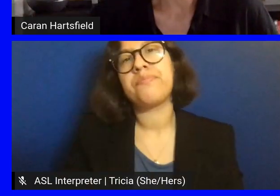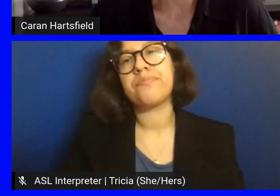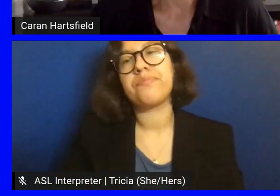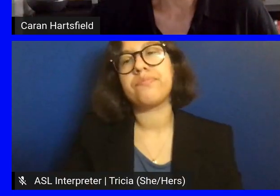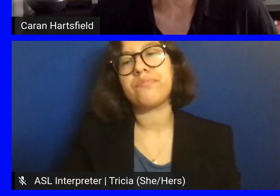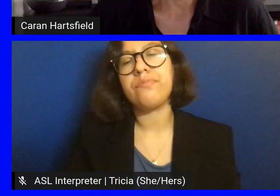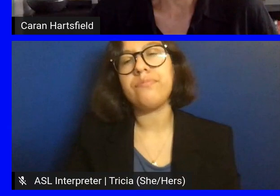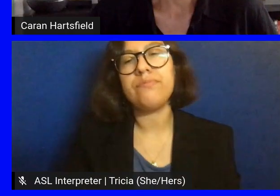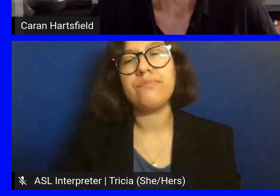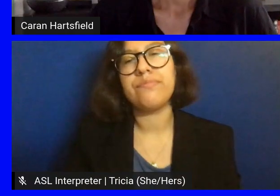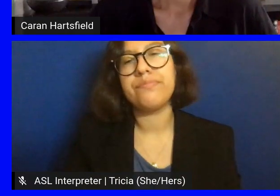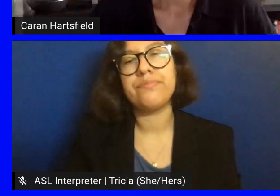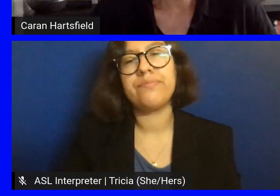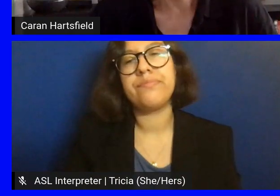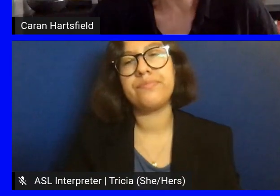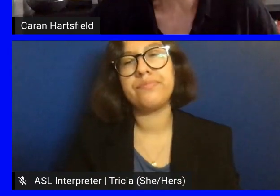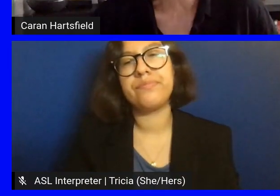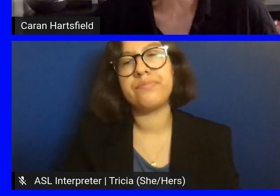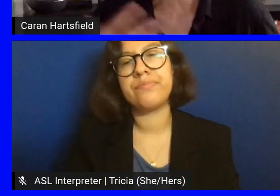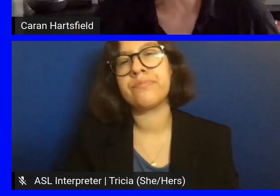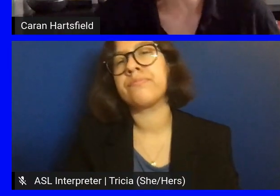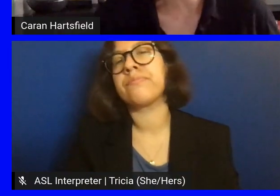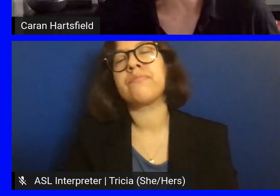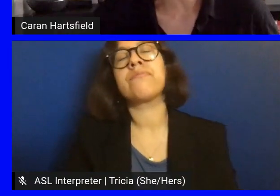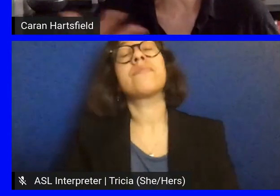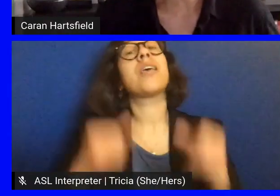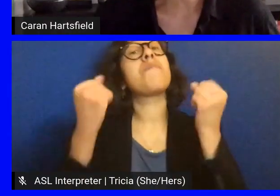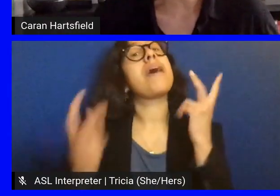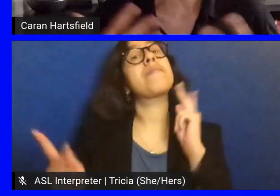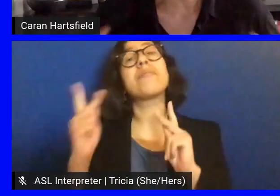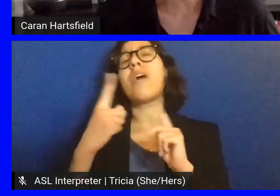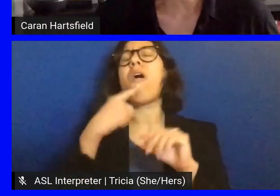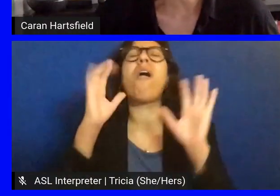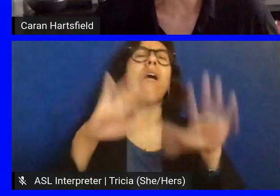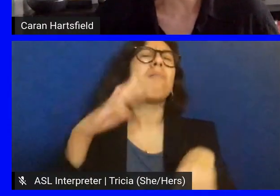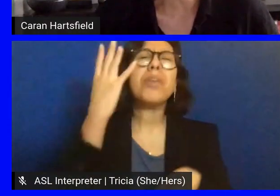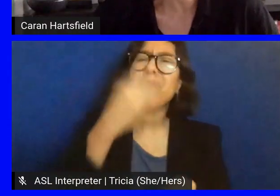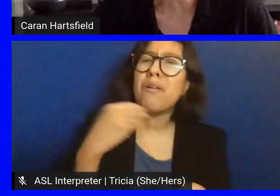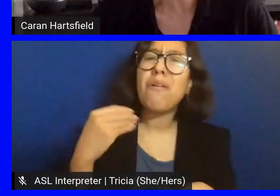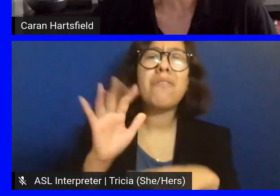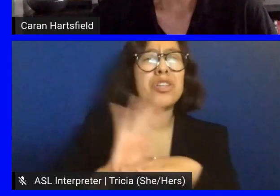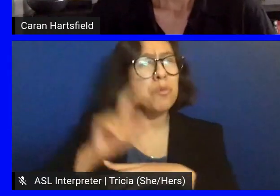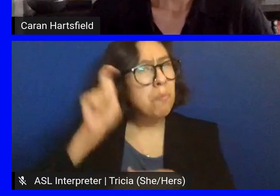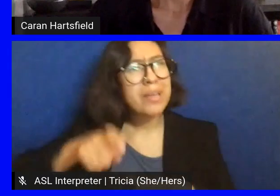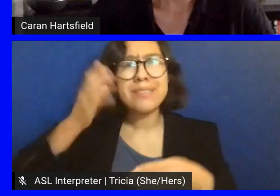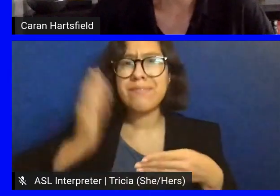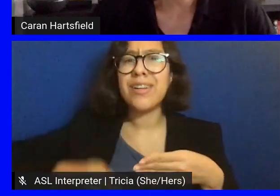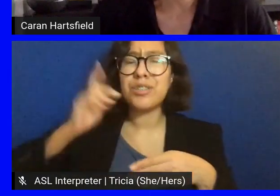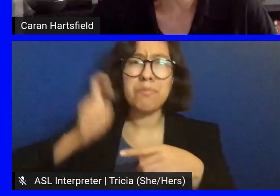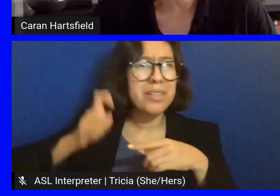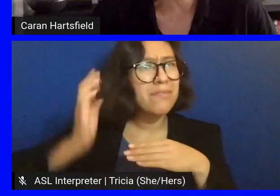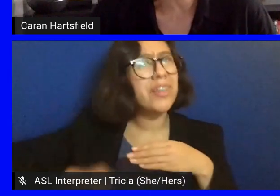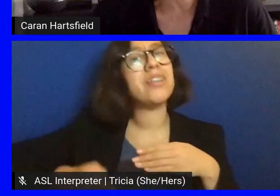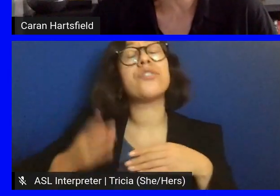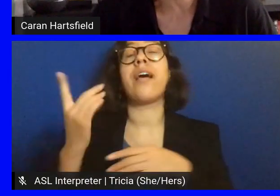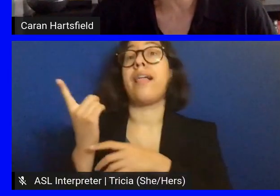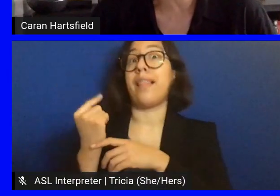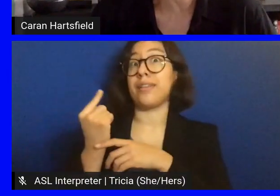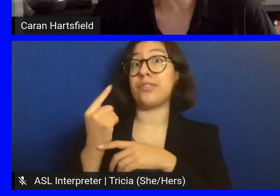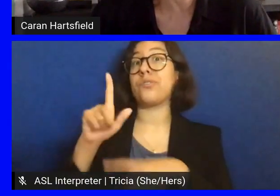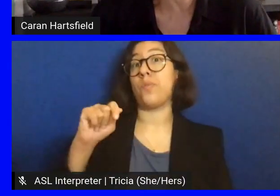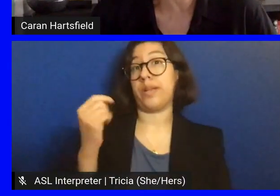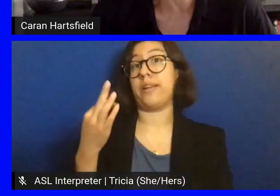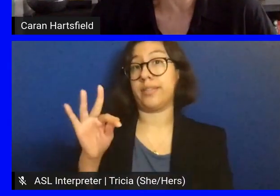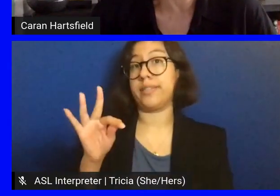And so many people said, there's beautiful work there. You have to finish it. You have to finish it. And last year in